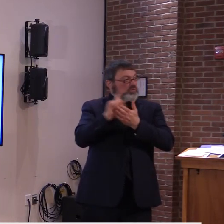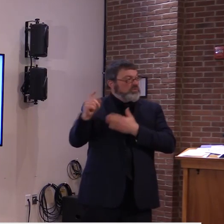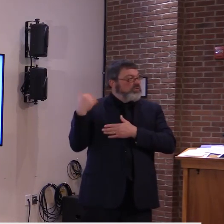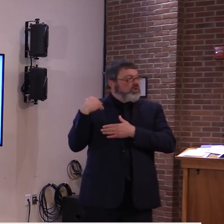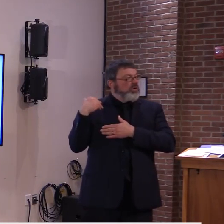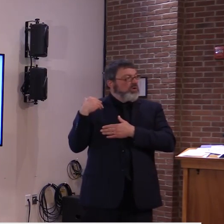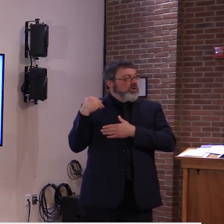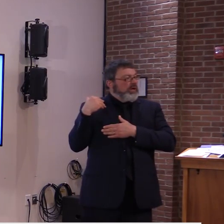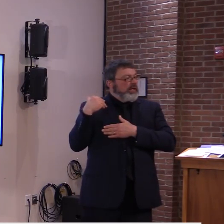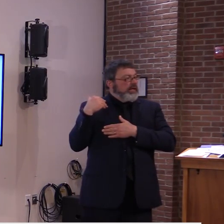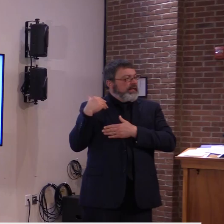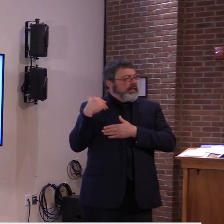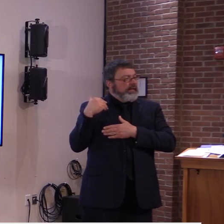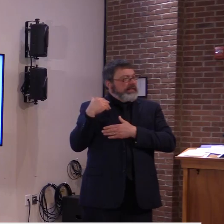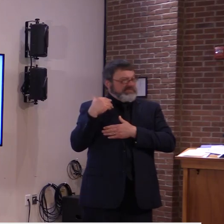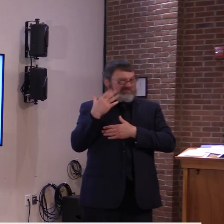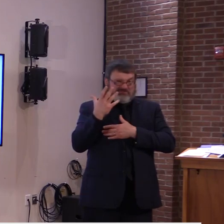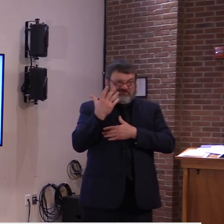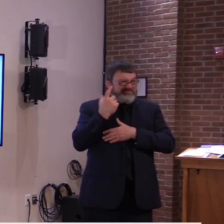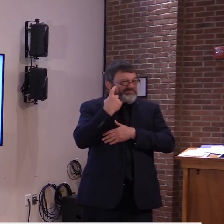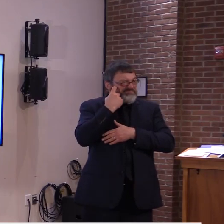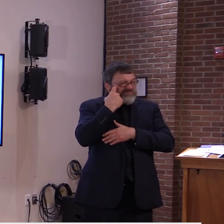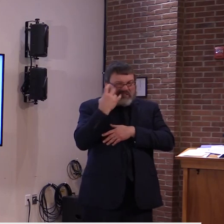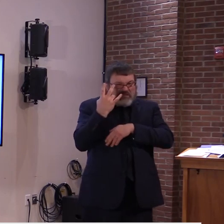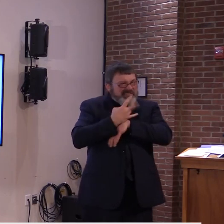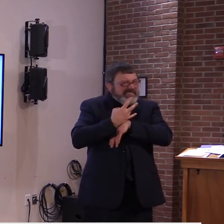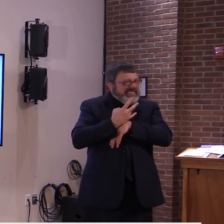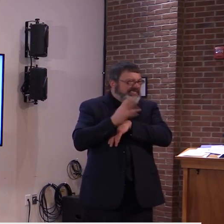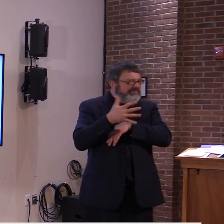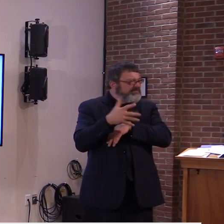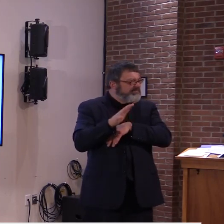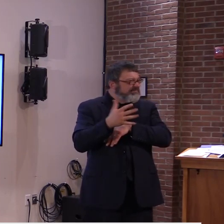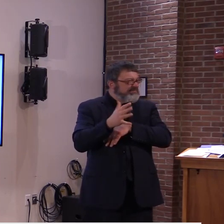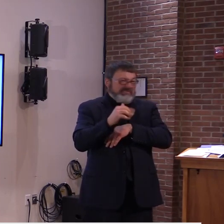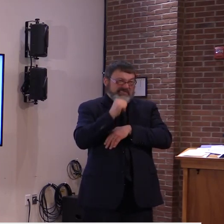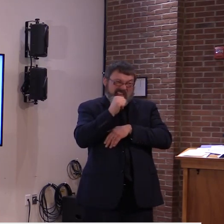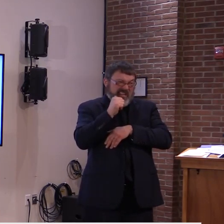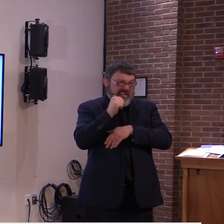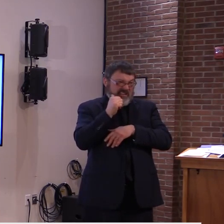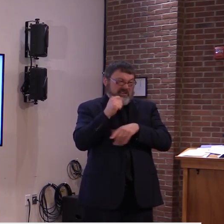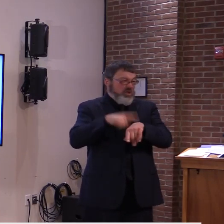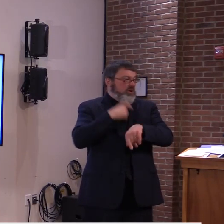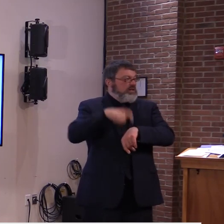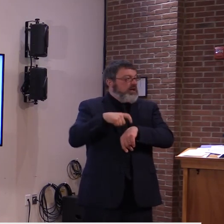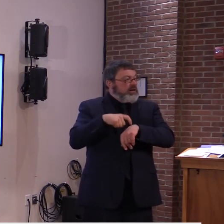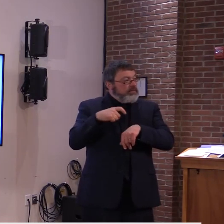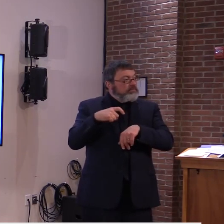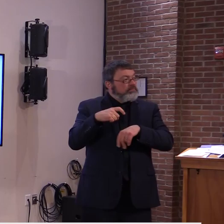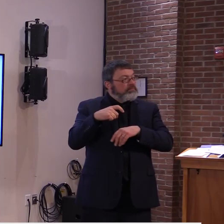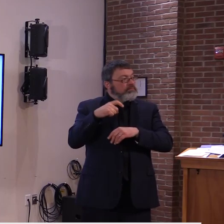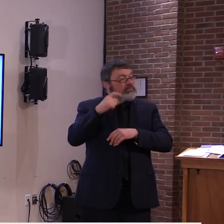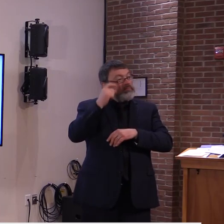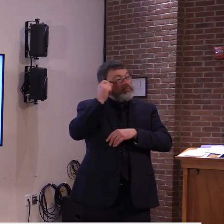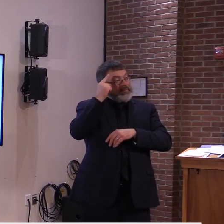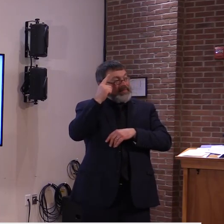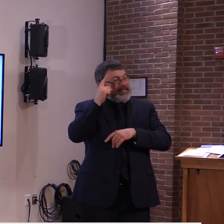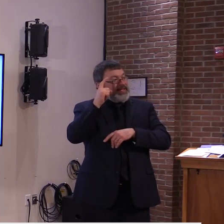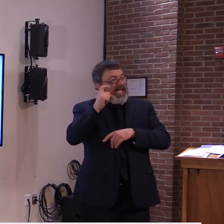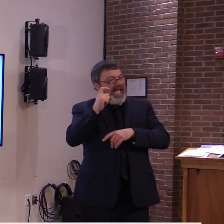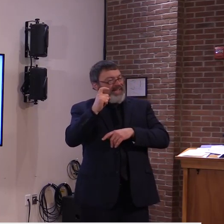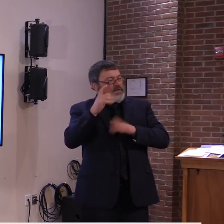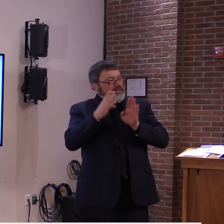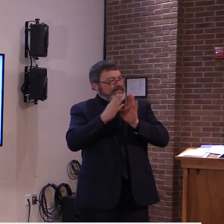a shorter time ago. We generally would start the clock ticking about 7 days after Thanksgiving to see some impact,